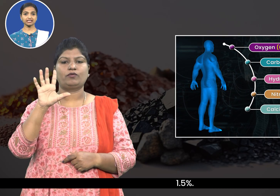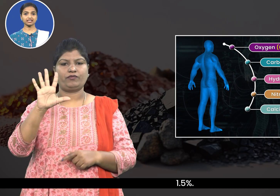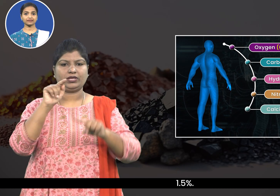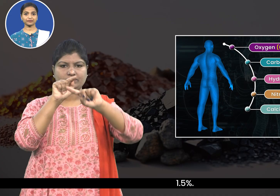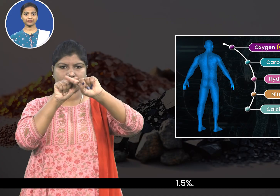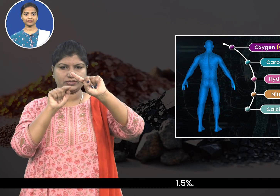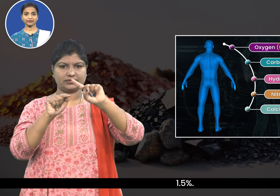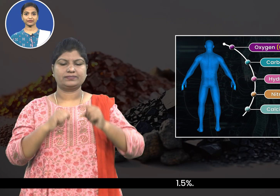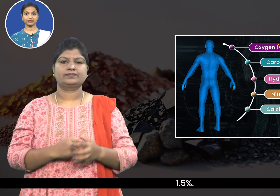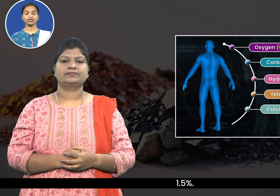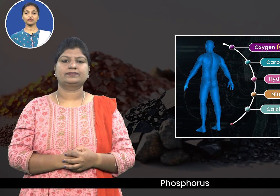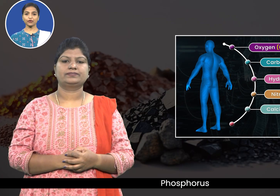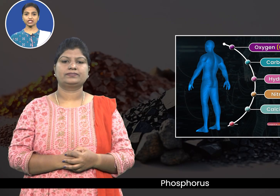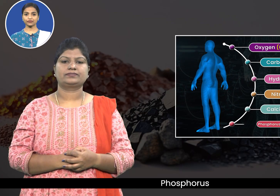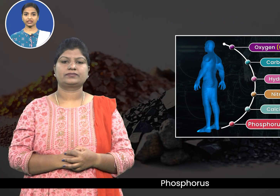1.5%,